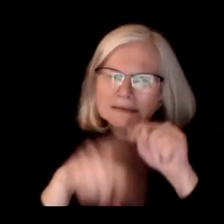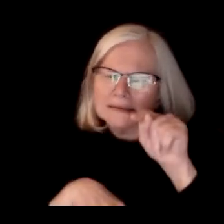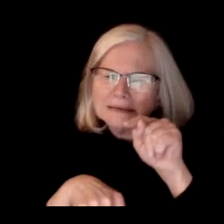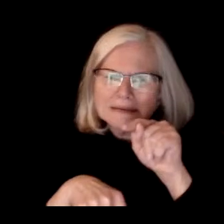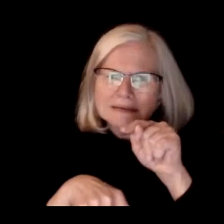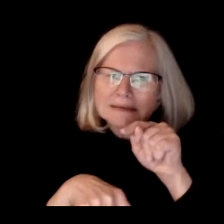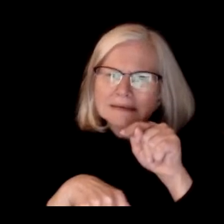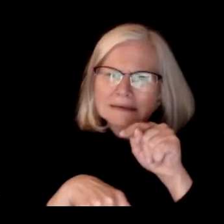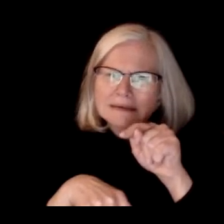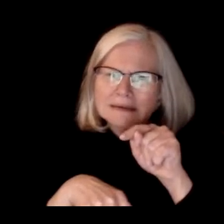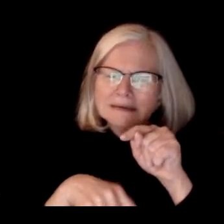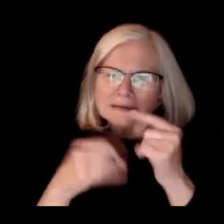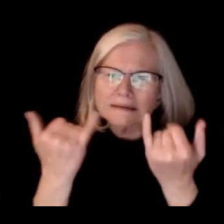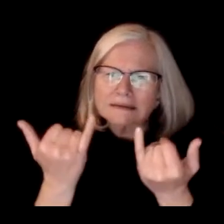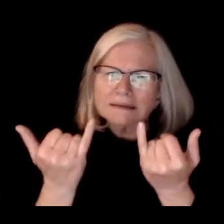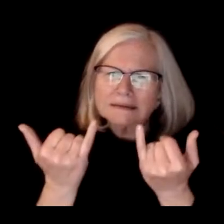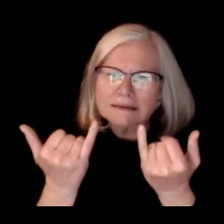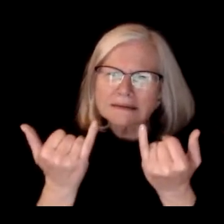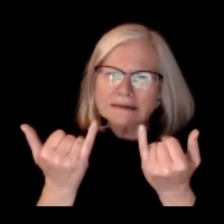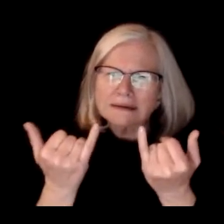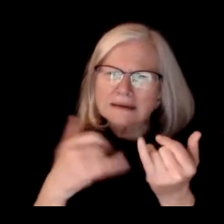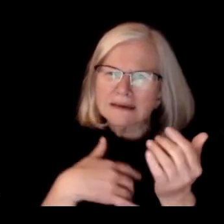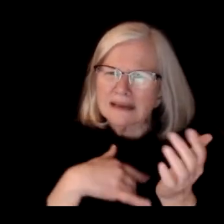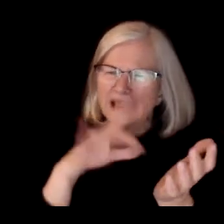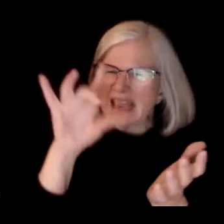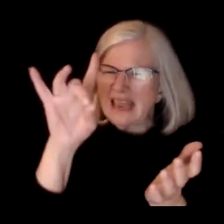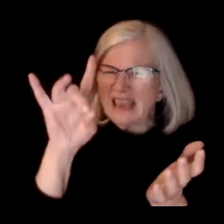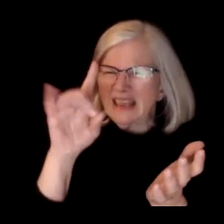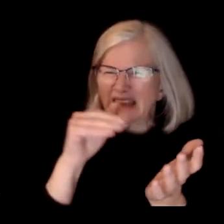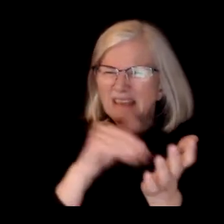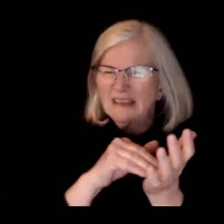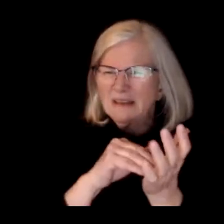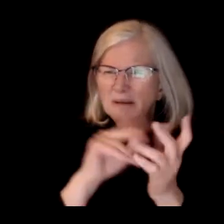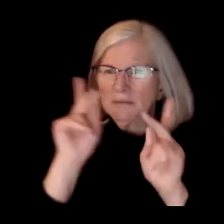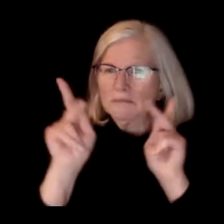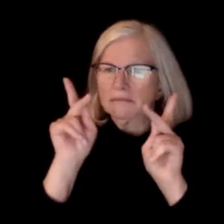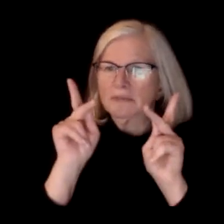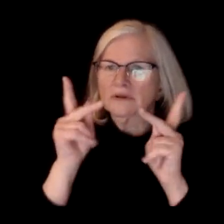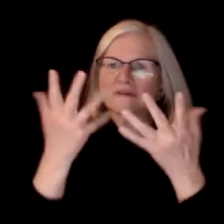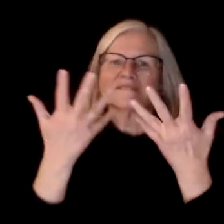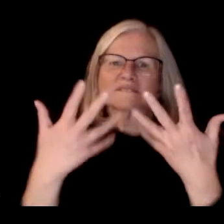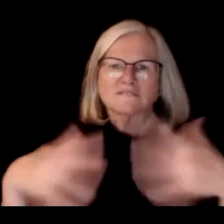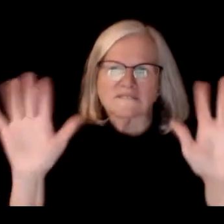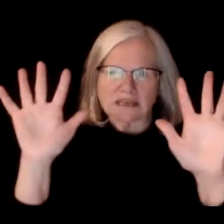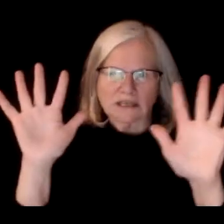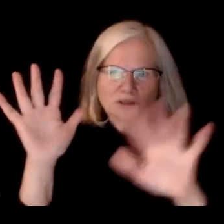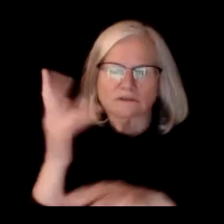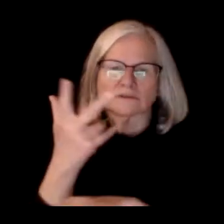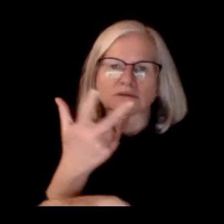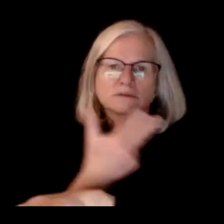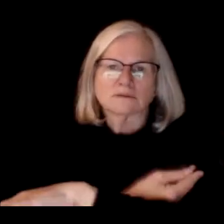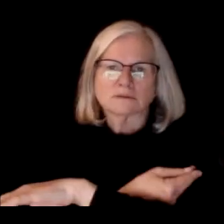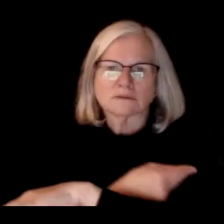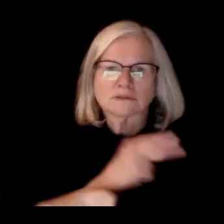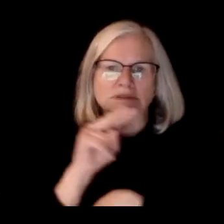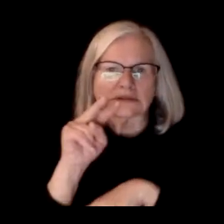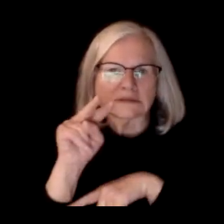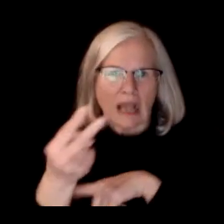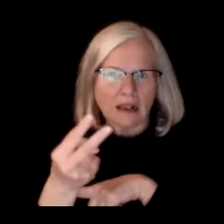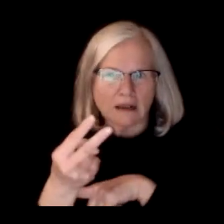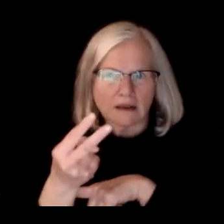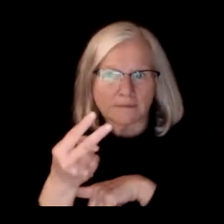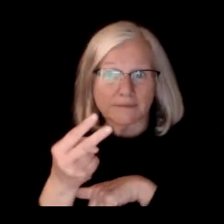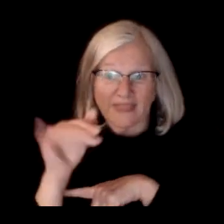people now who have completed their second dose. So that's still what we're trying to figure out is of the extra vaccine that the feds